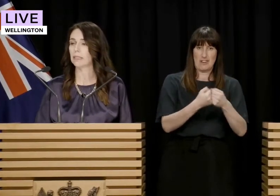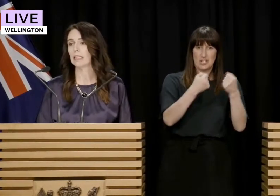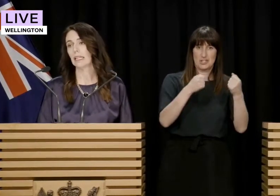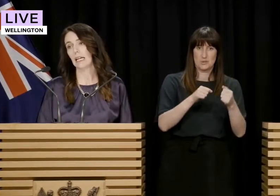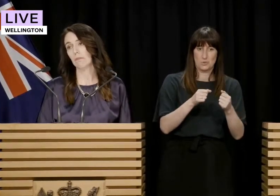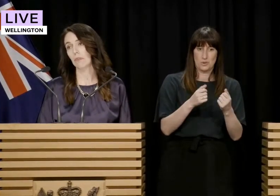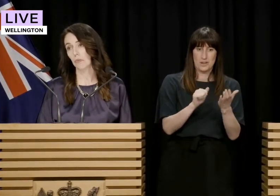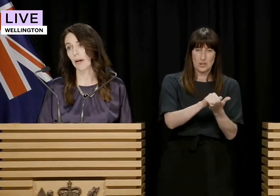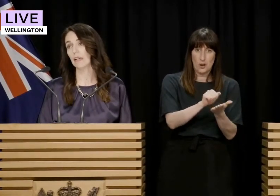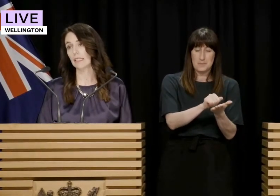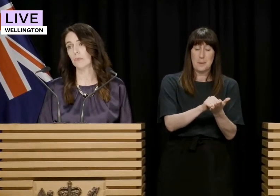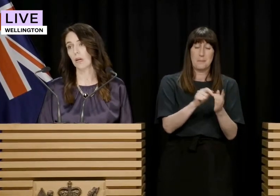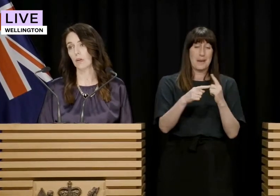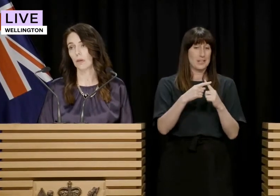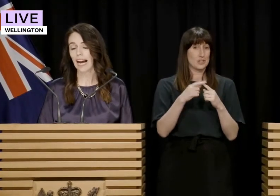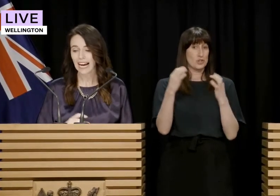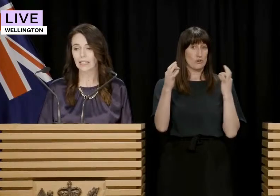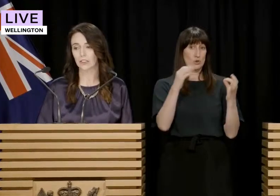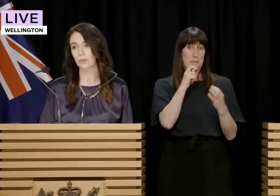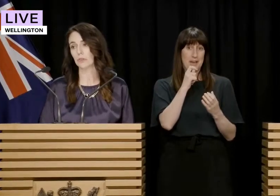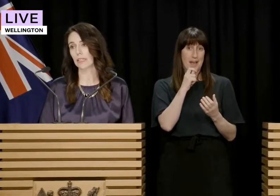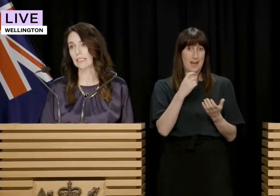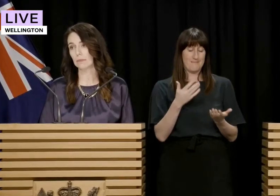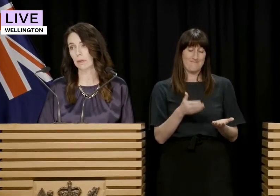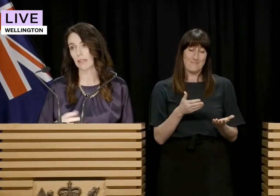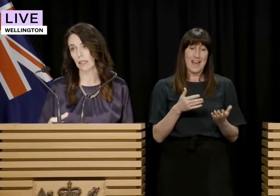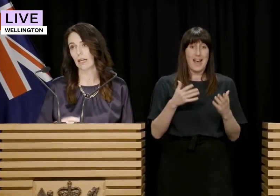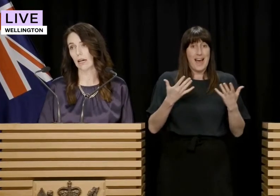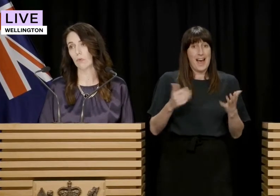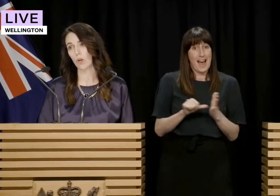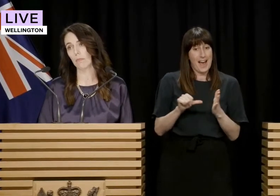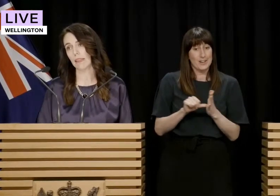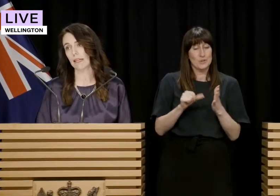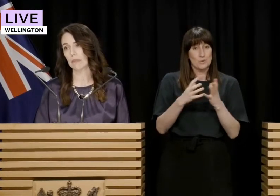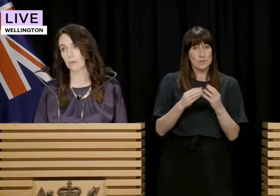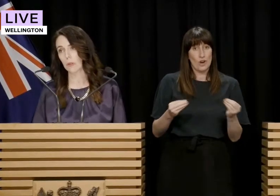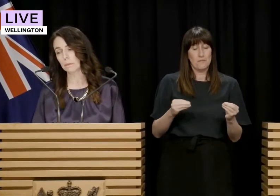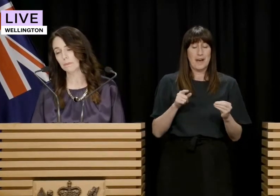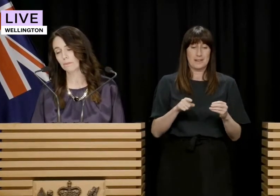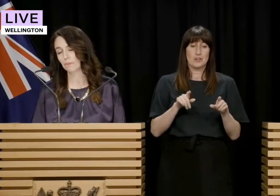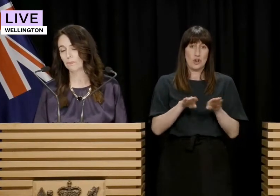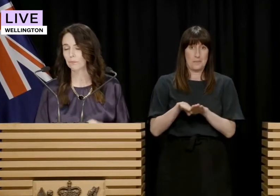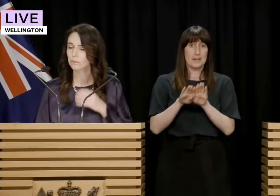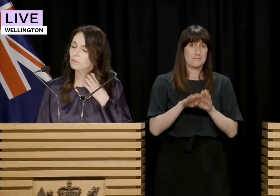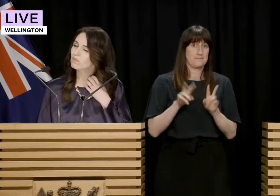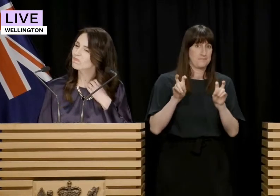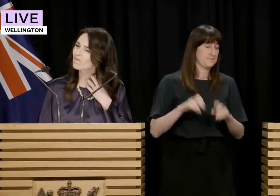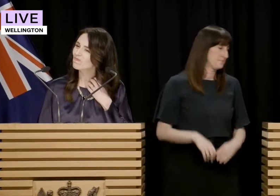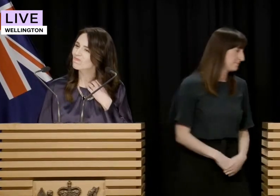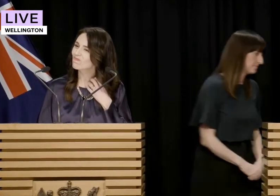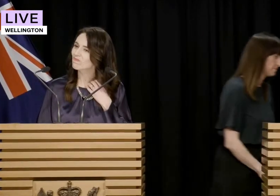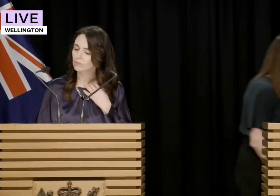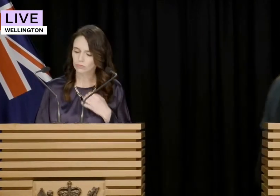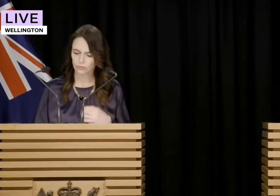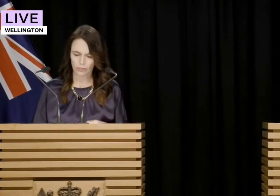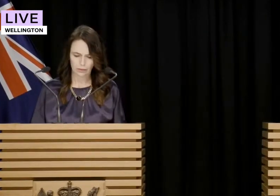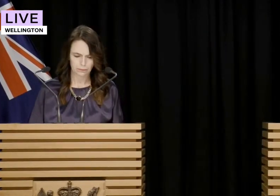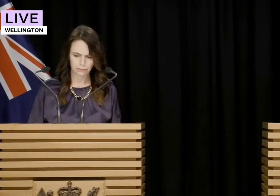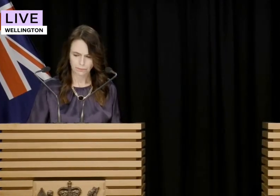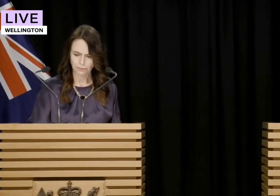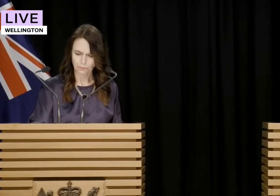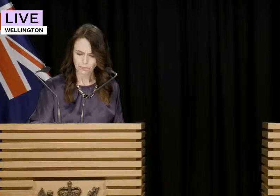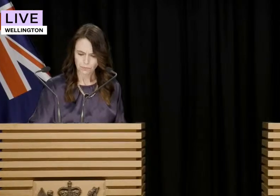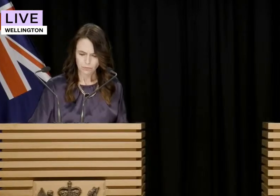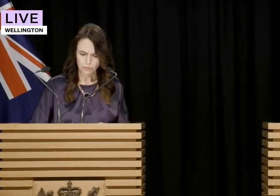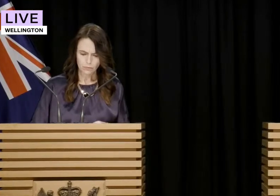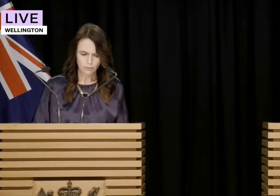media throughout as well. Harder to address, but a more common theme as well. So 500 businesses roughly are